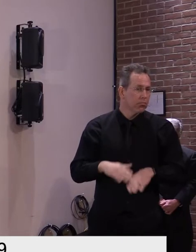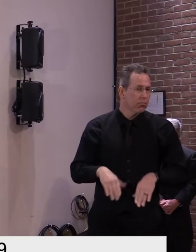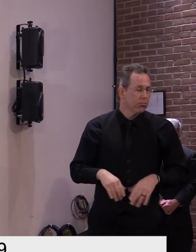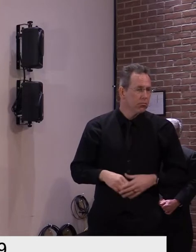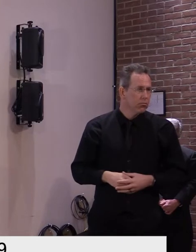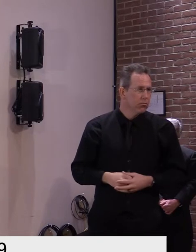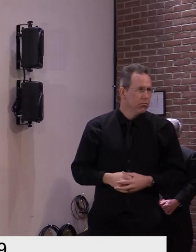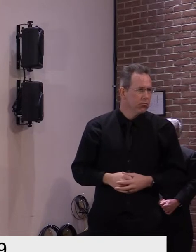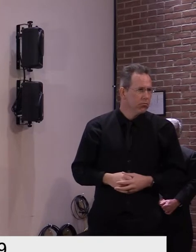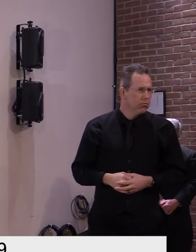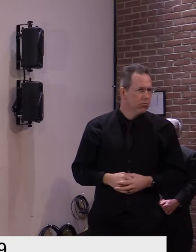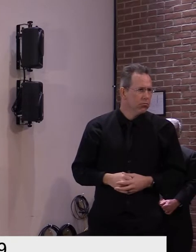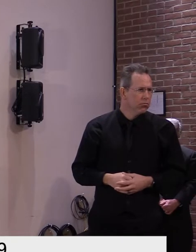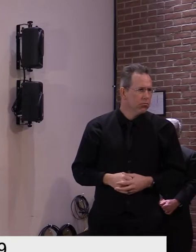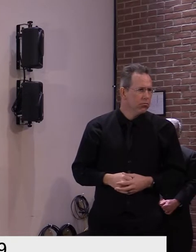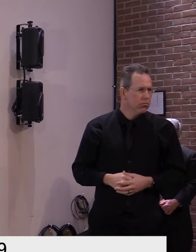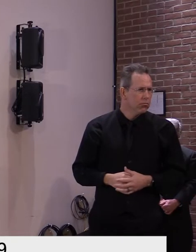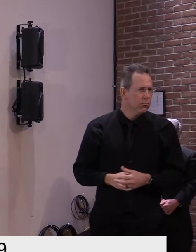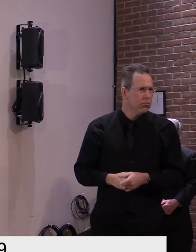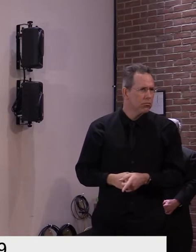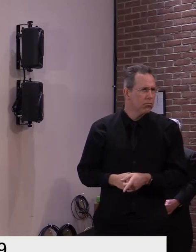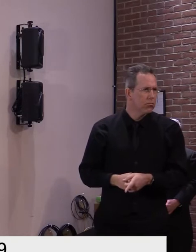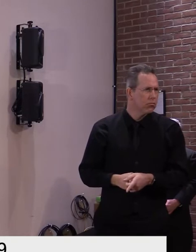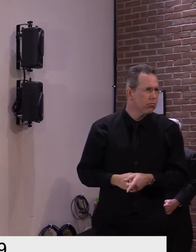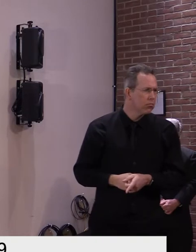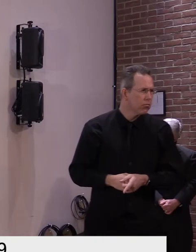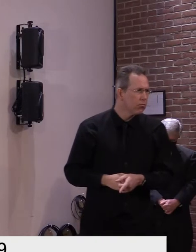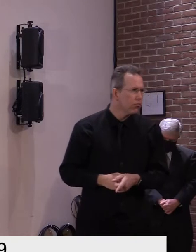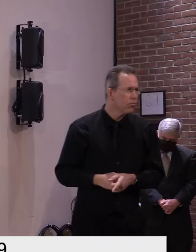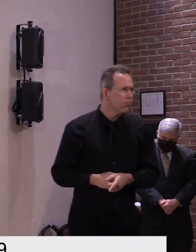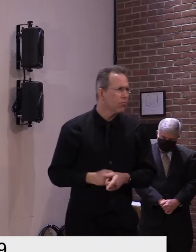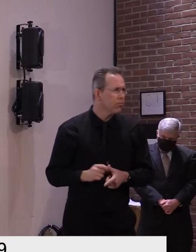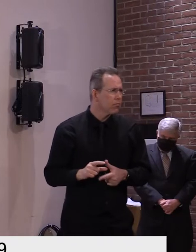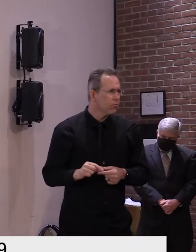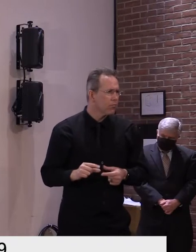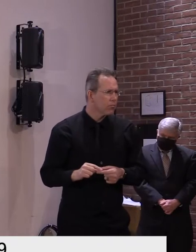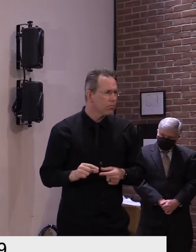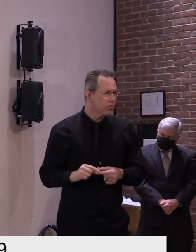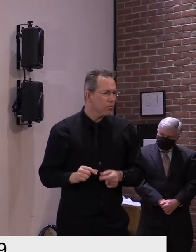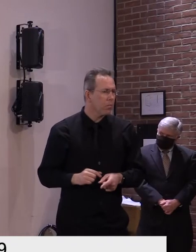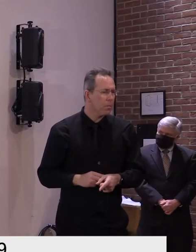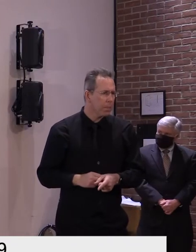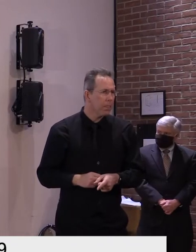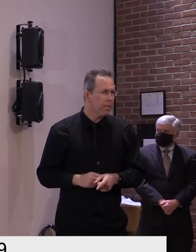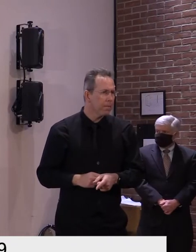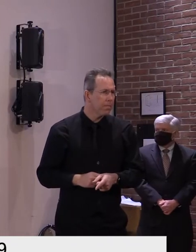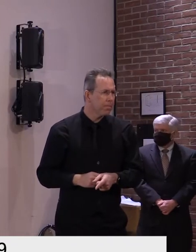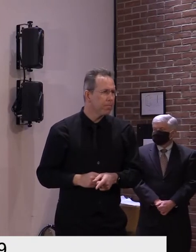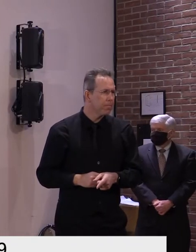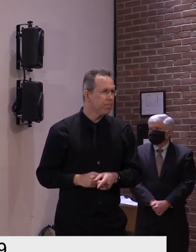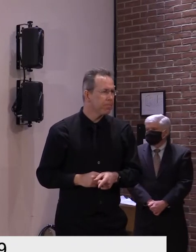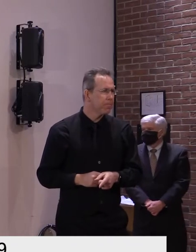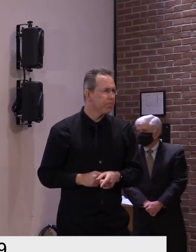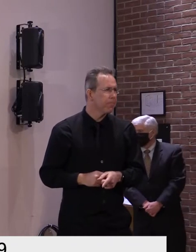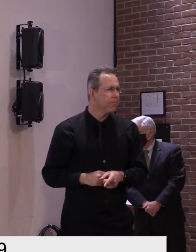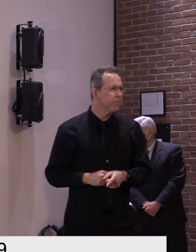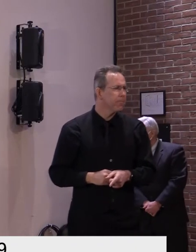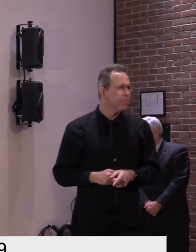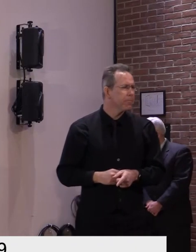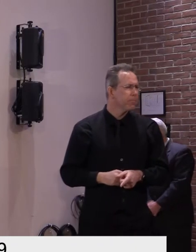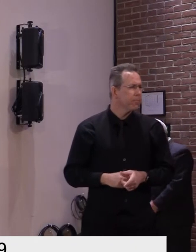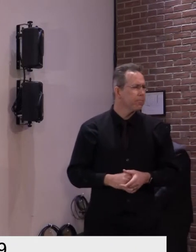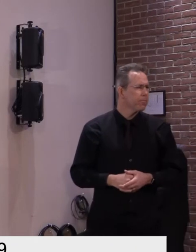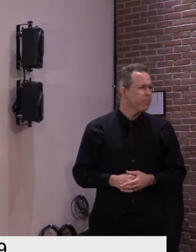Hi, this is a question for Dr. Levine. I'm seeing that a handful of European countries have suspended the